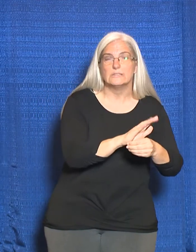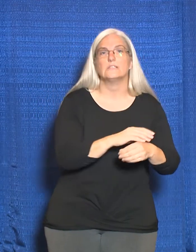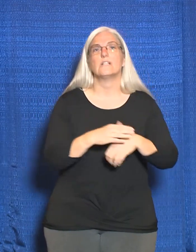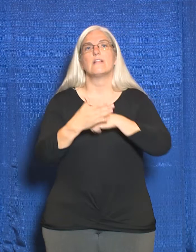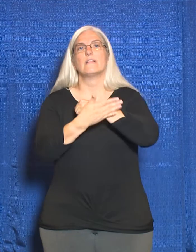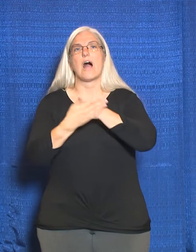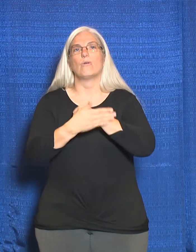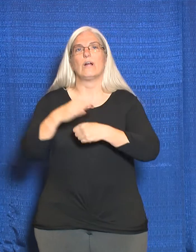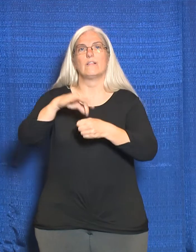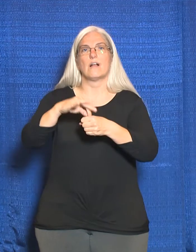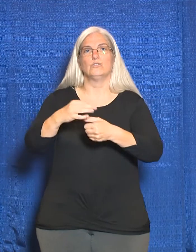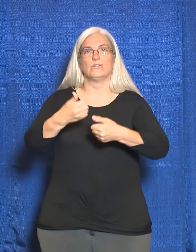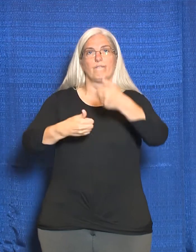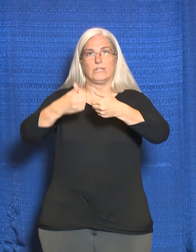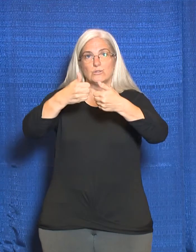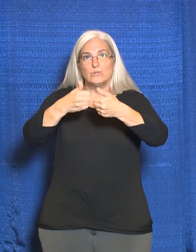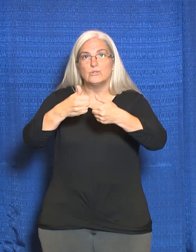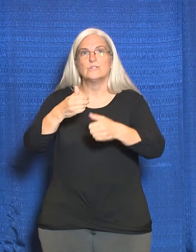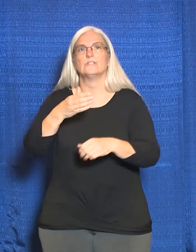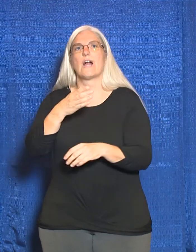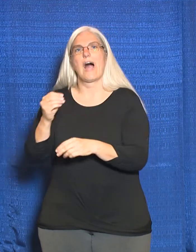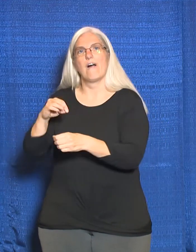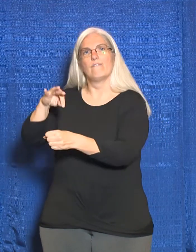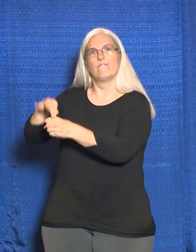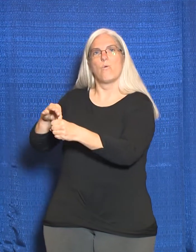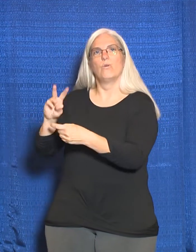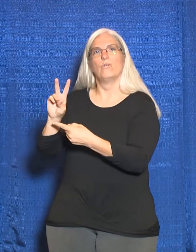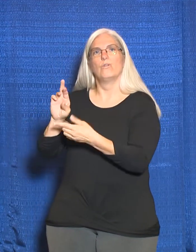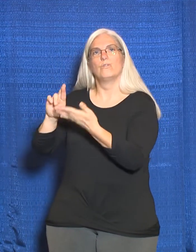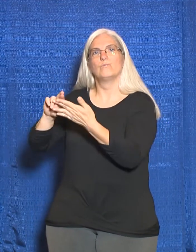voter registration agencies.